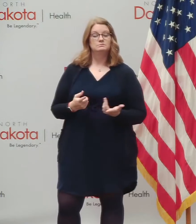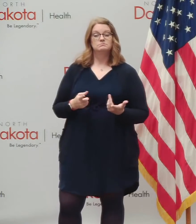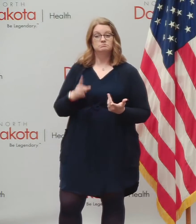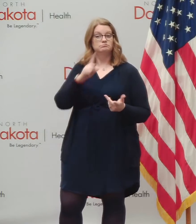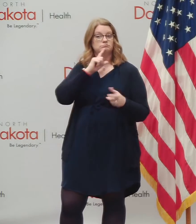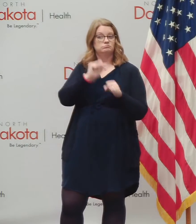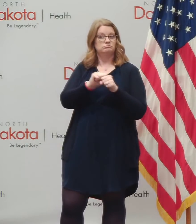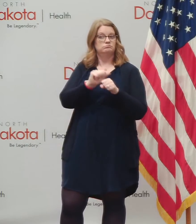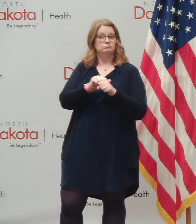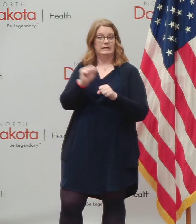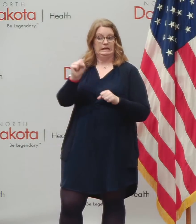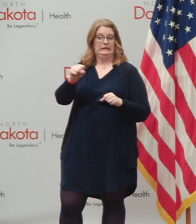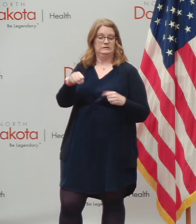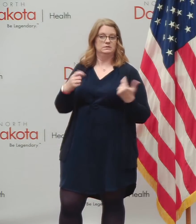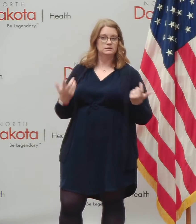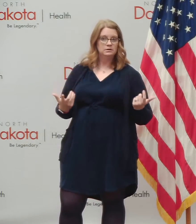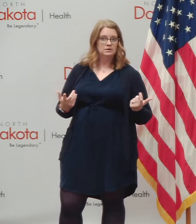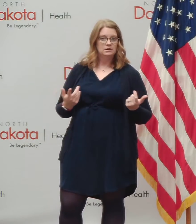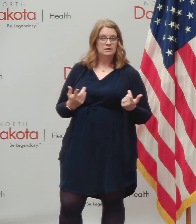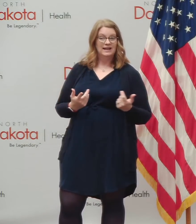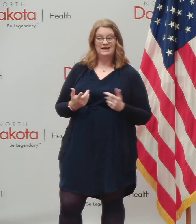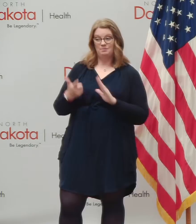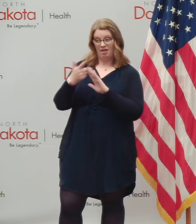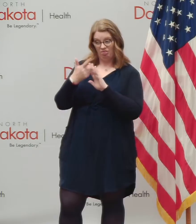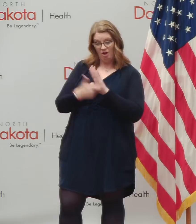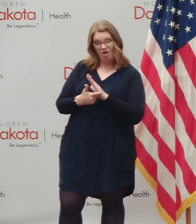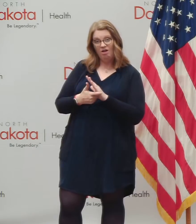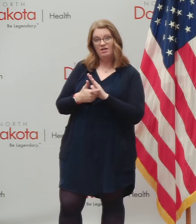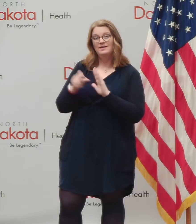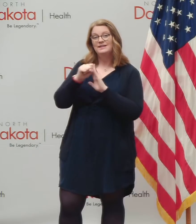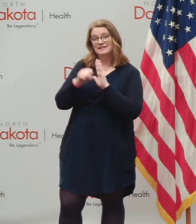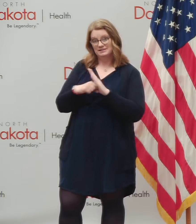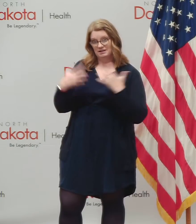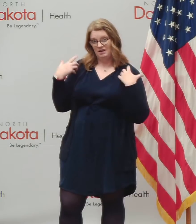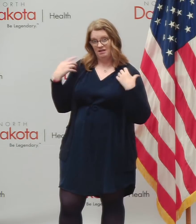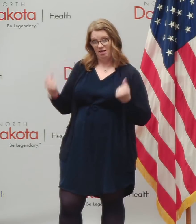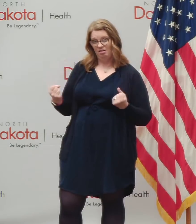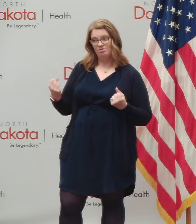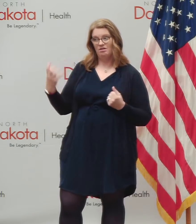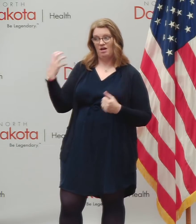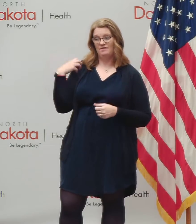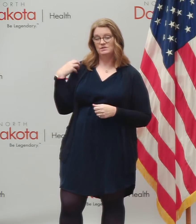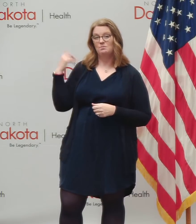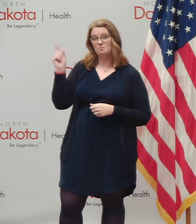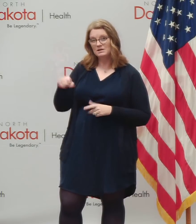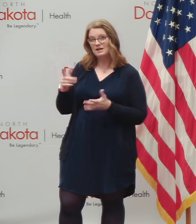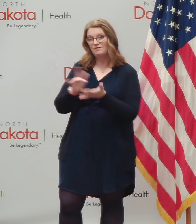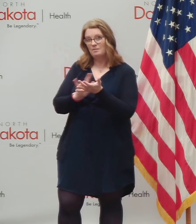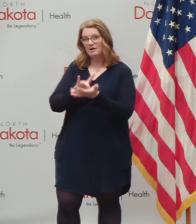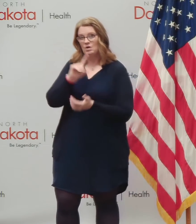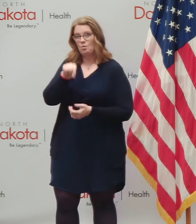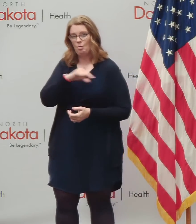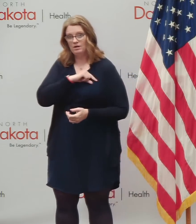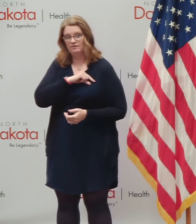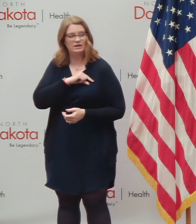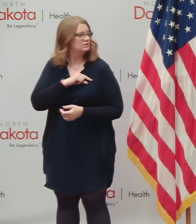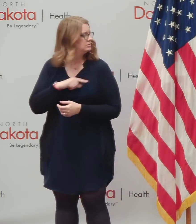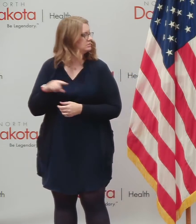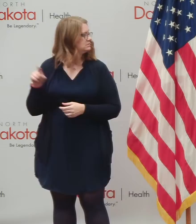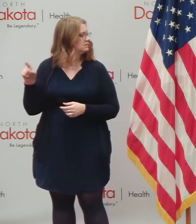Absolutely it is, and by law, the state health officer has to have medical qualifications, and finding someone with